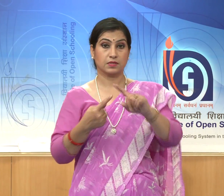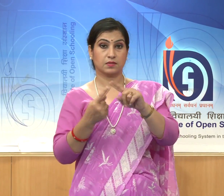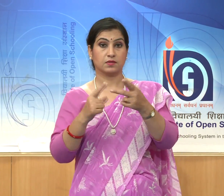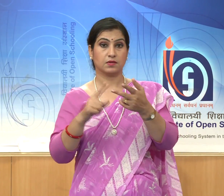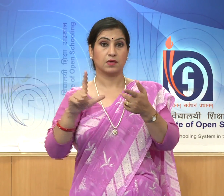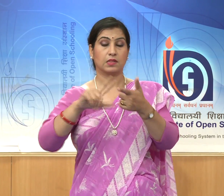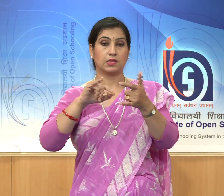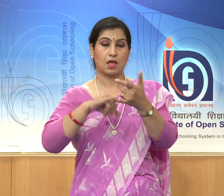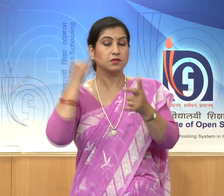tiles.